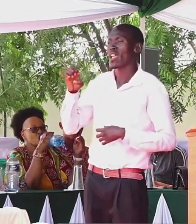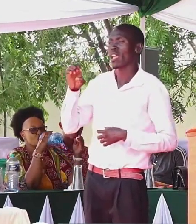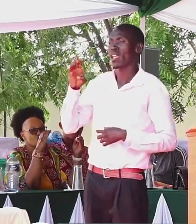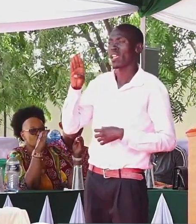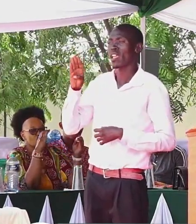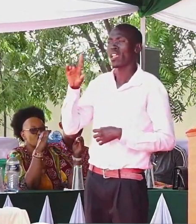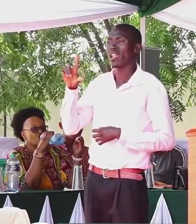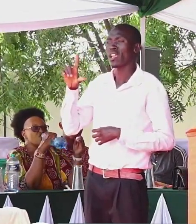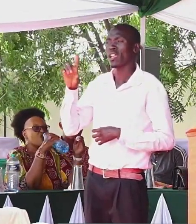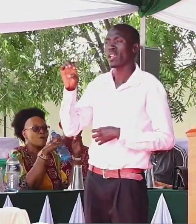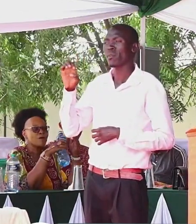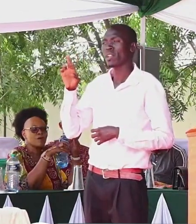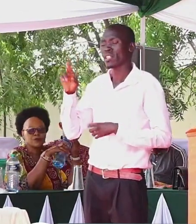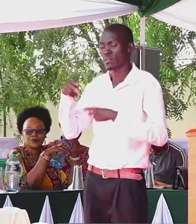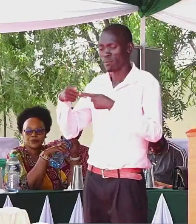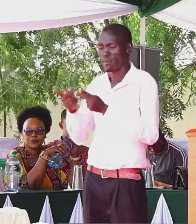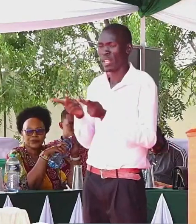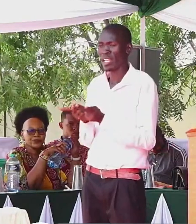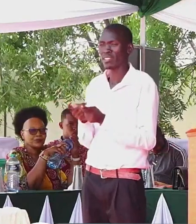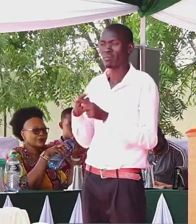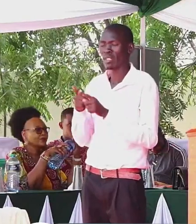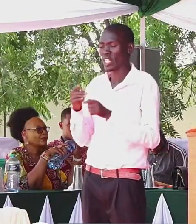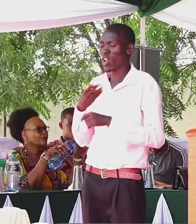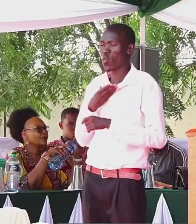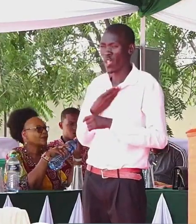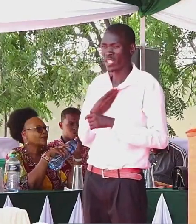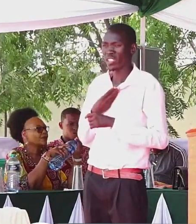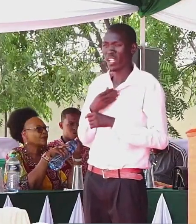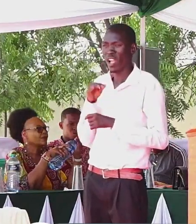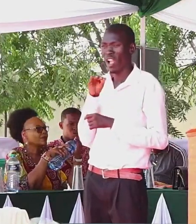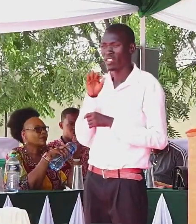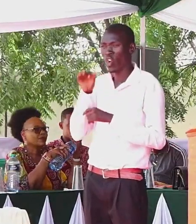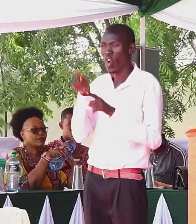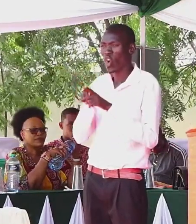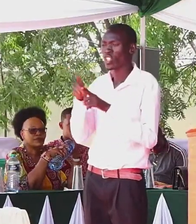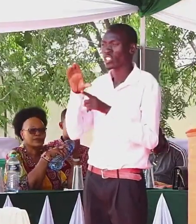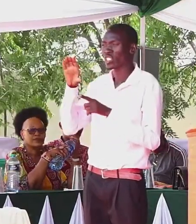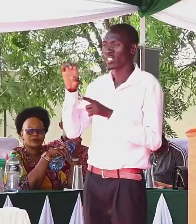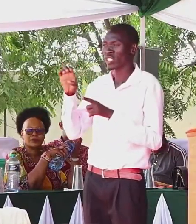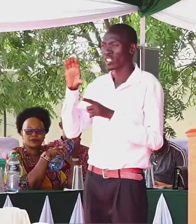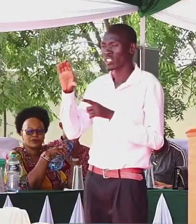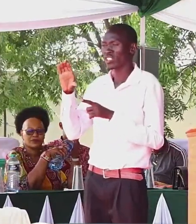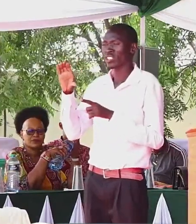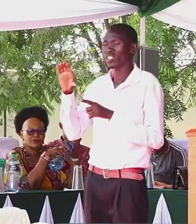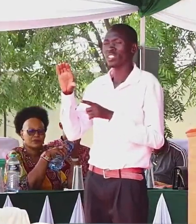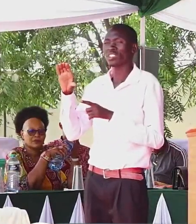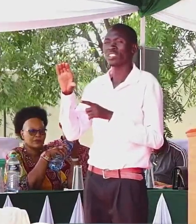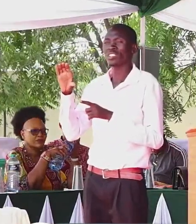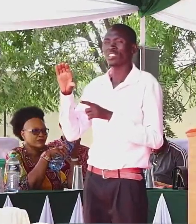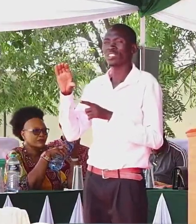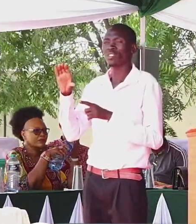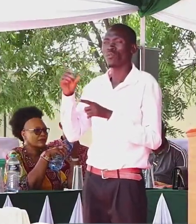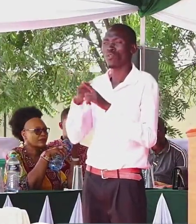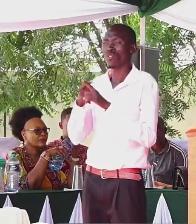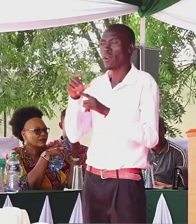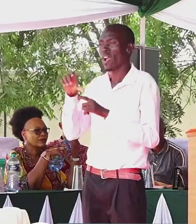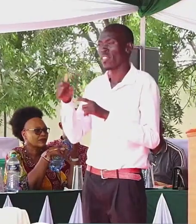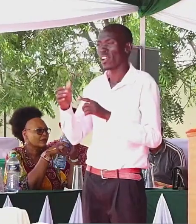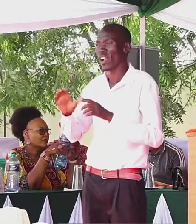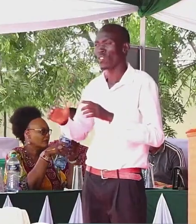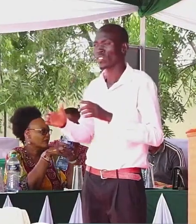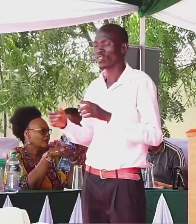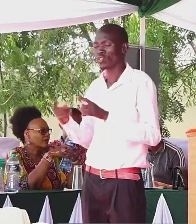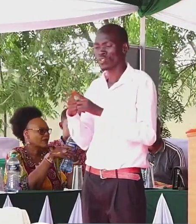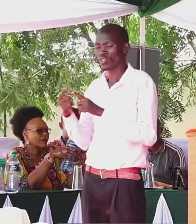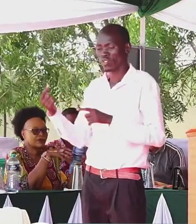and gentlemen, I would wish to ask all the CECs from other counties to come